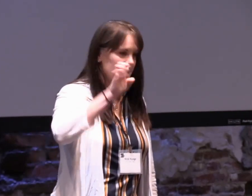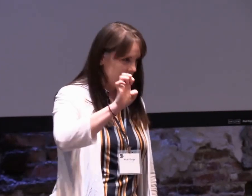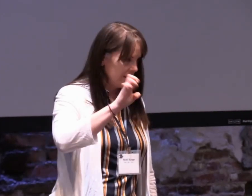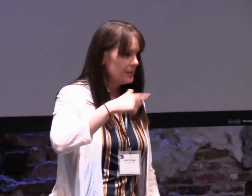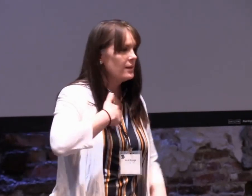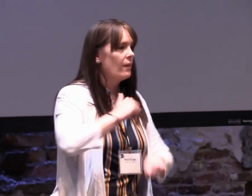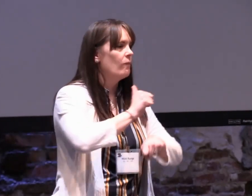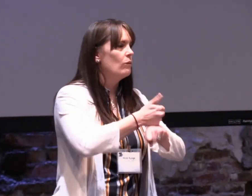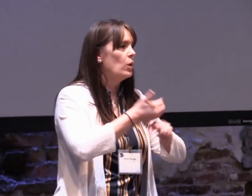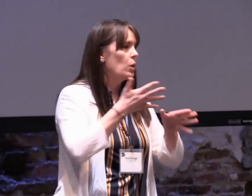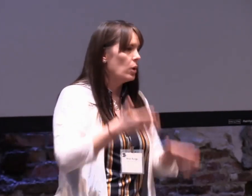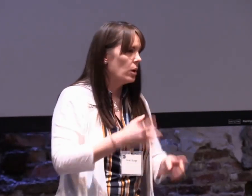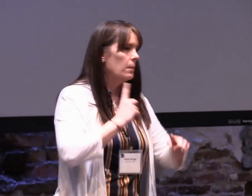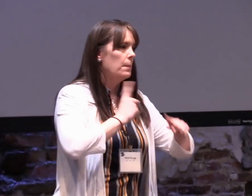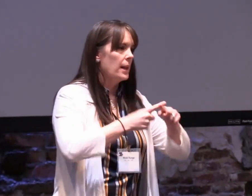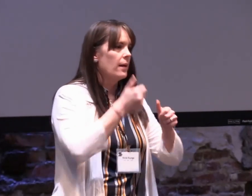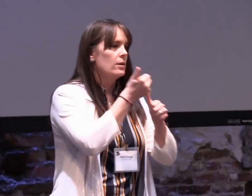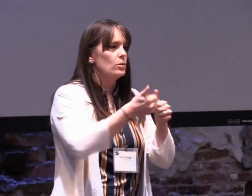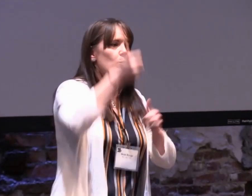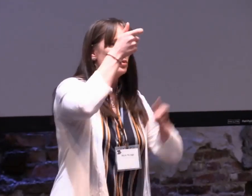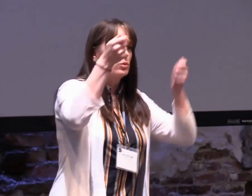I'm Nikki Runch.